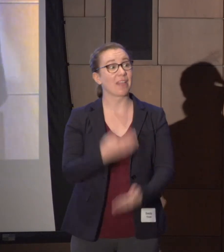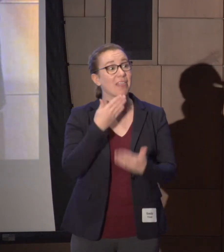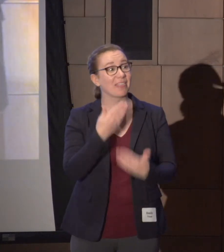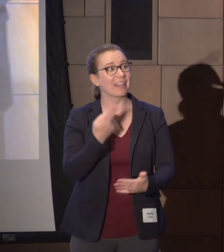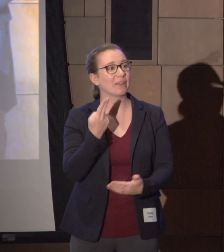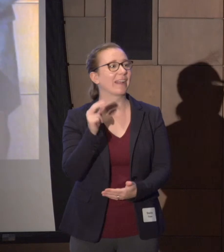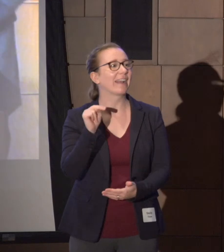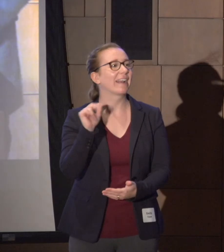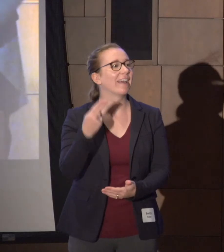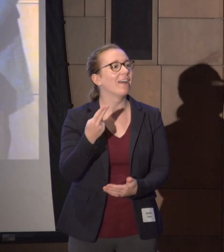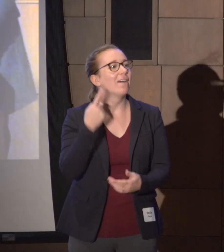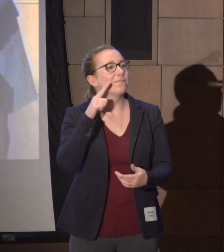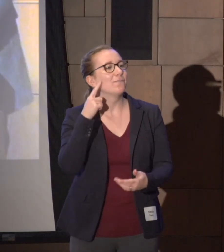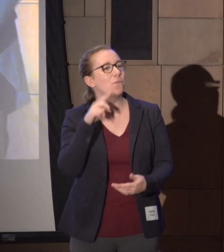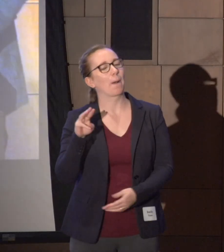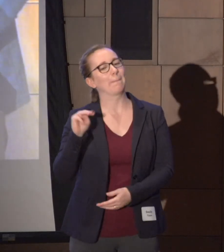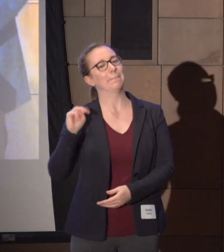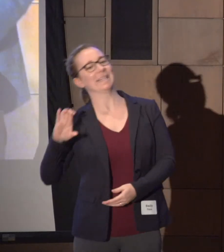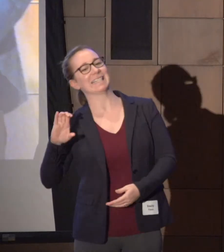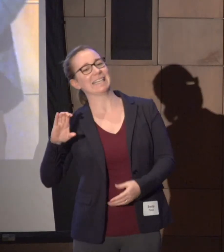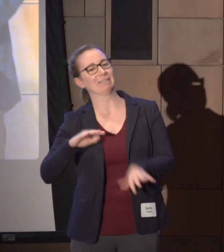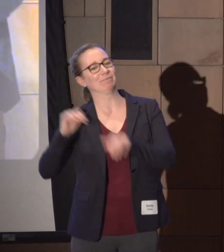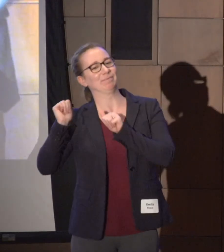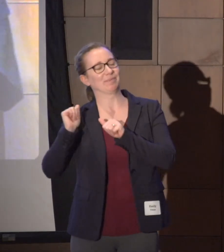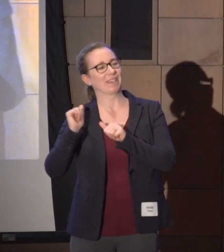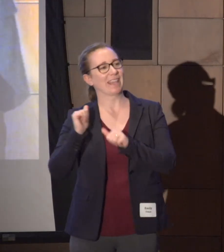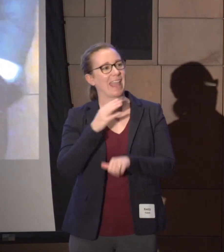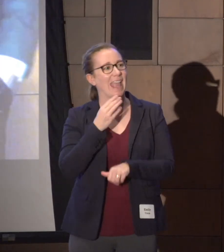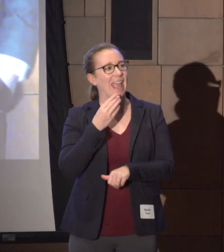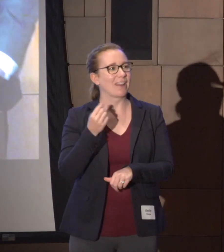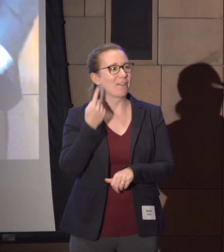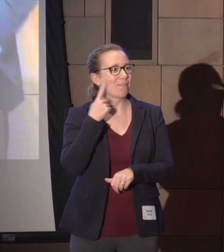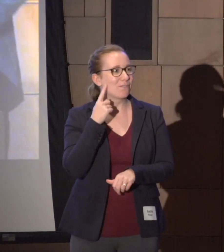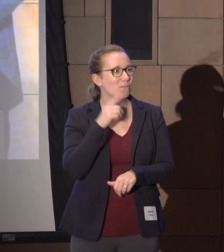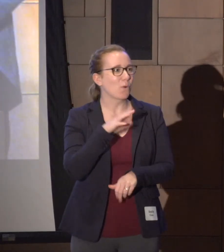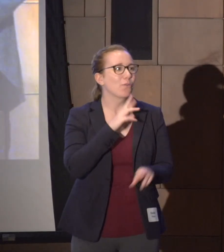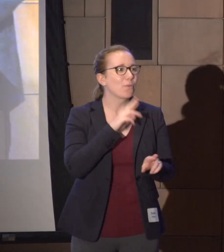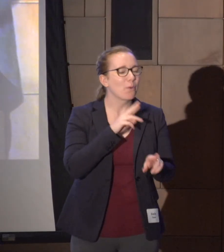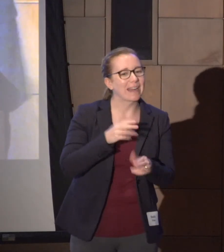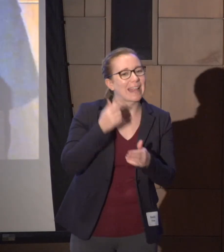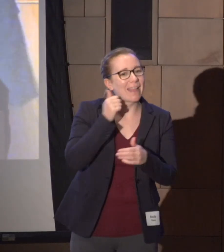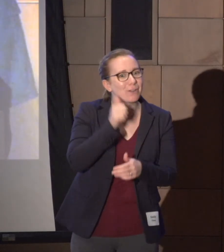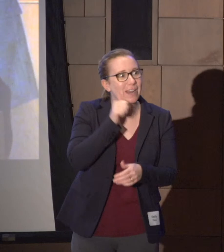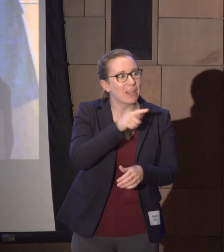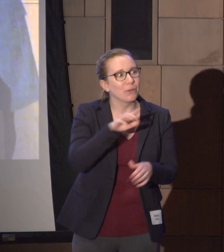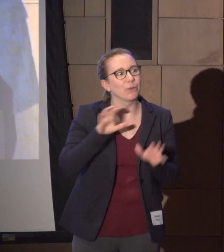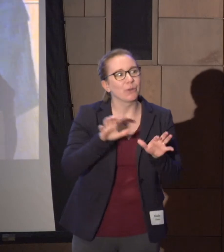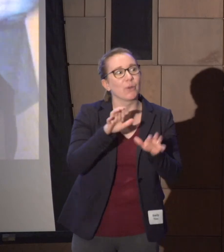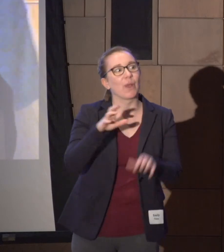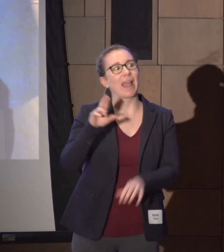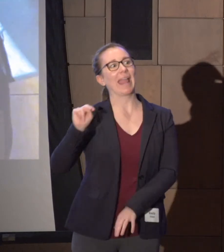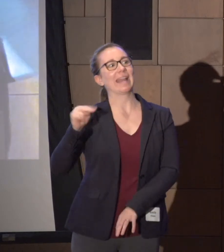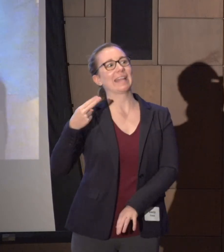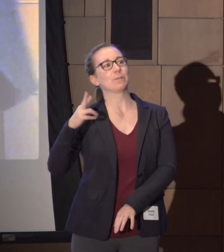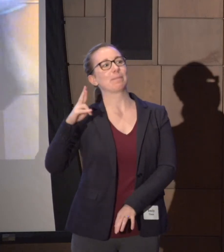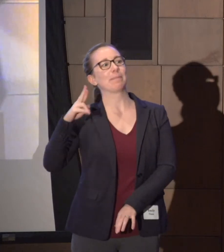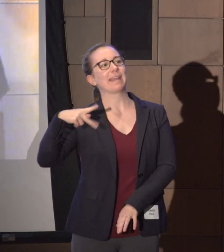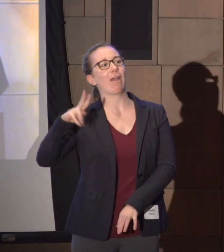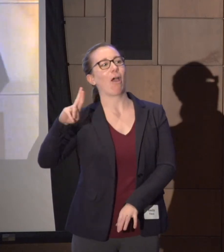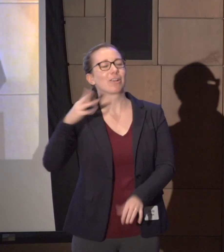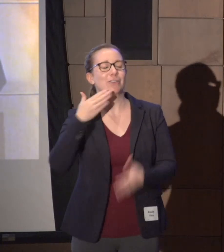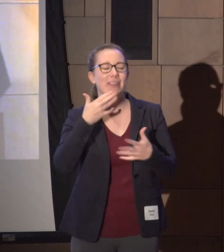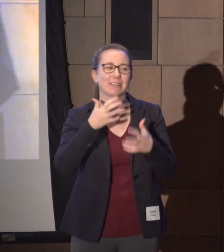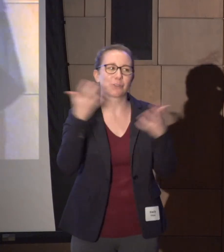Hannah, for being this evening's MC and for the terrific reporting that you do every single day at NHPR. Let's give Hannah one more round of applause,